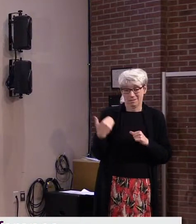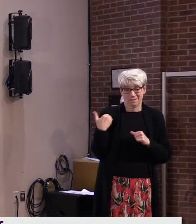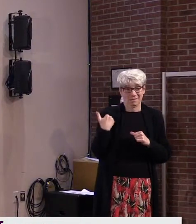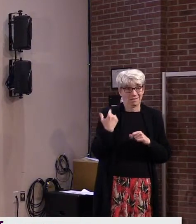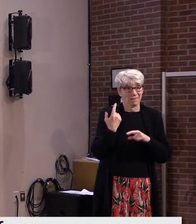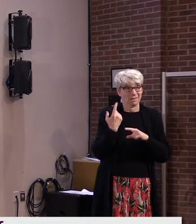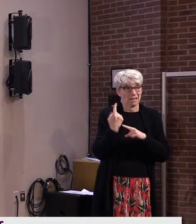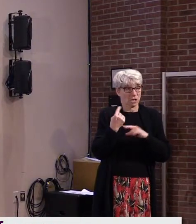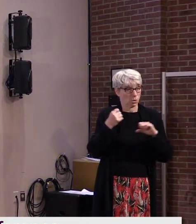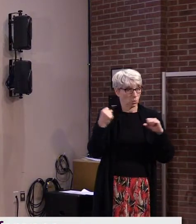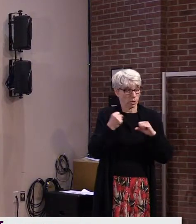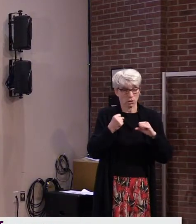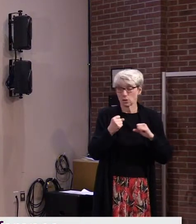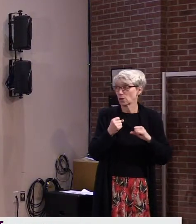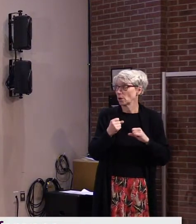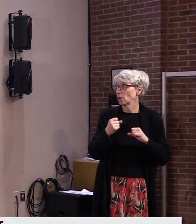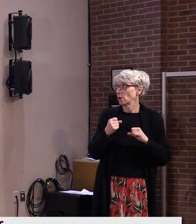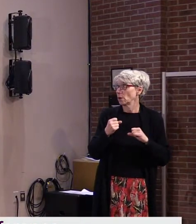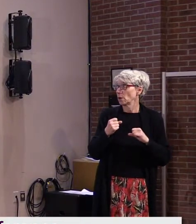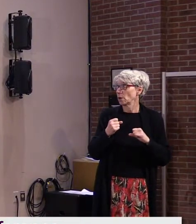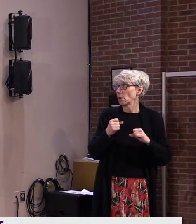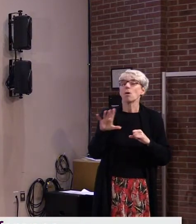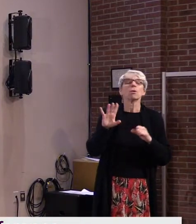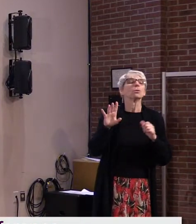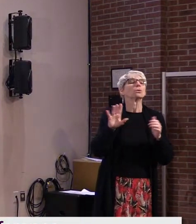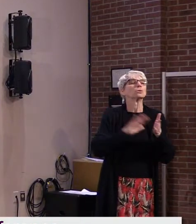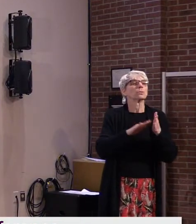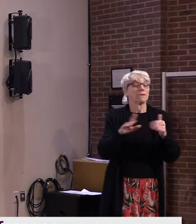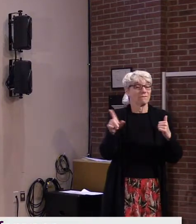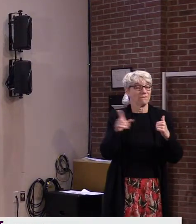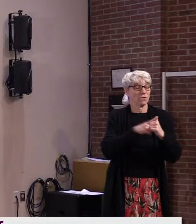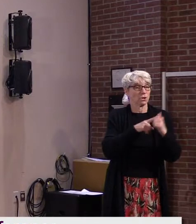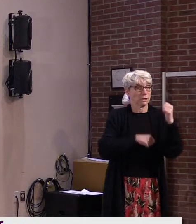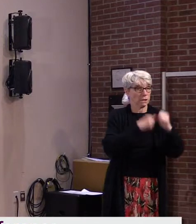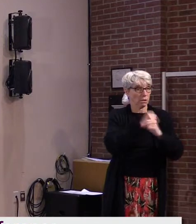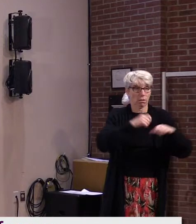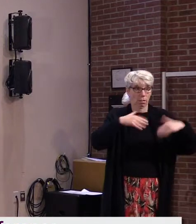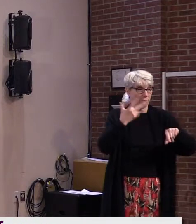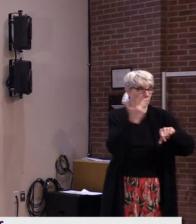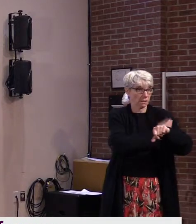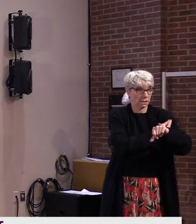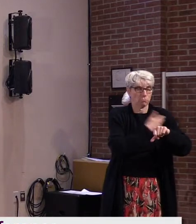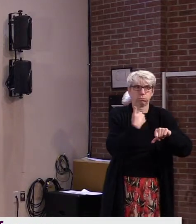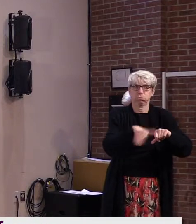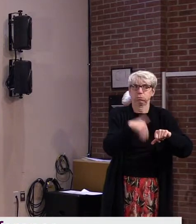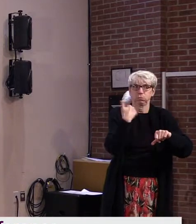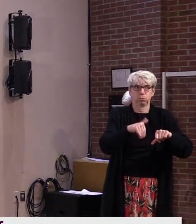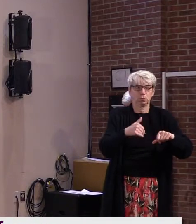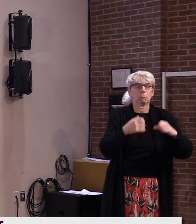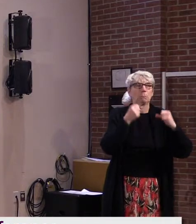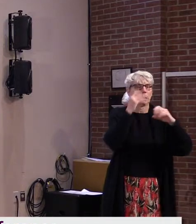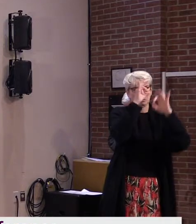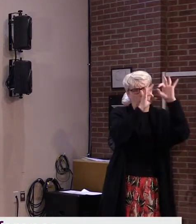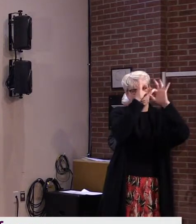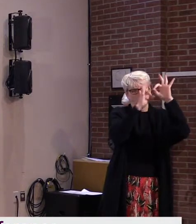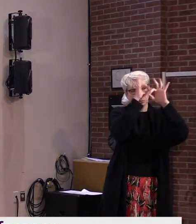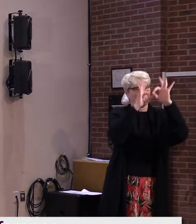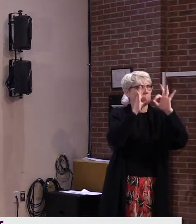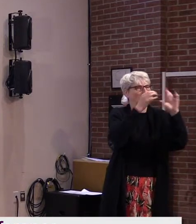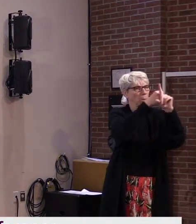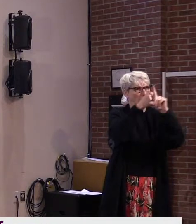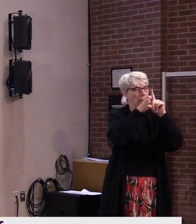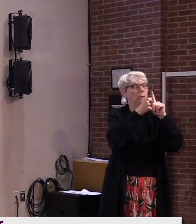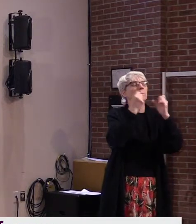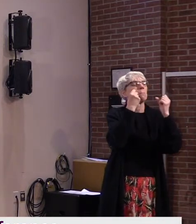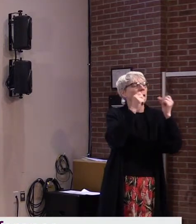pre-vaccine, we can see that there were many more cases, and unfortunately many more people who died across the